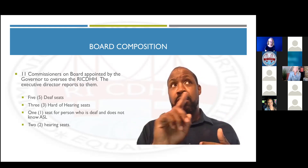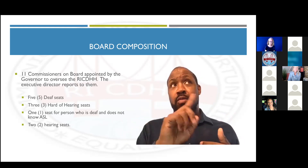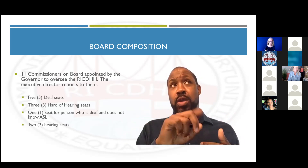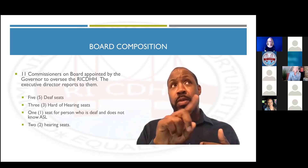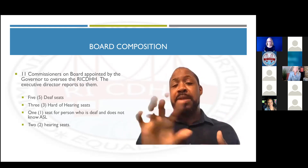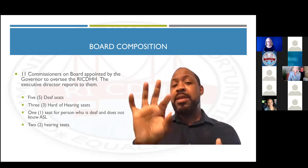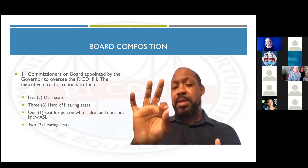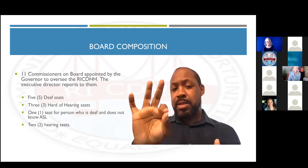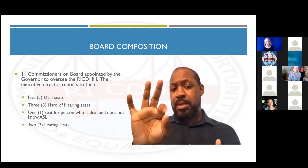seats.